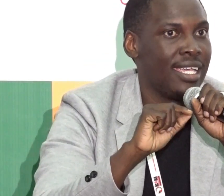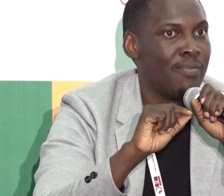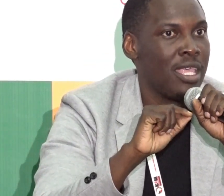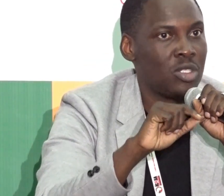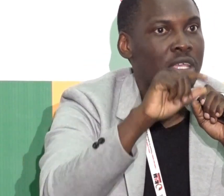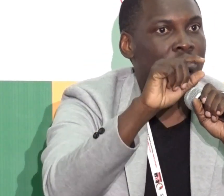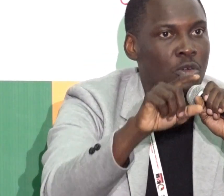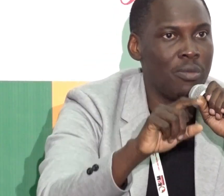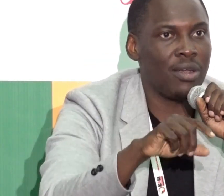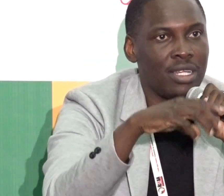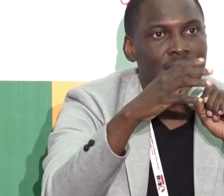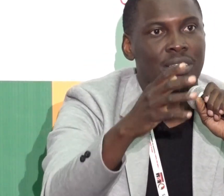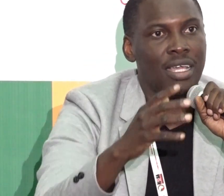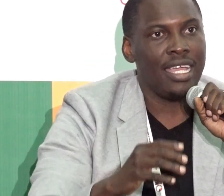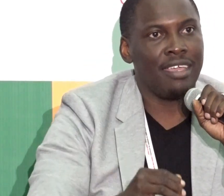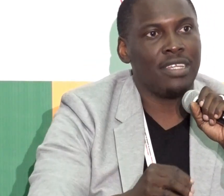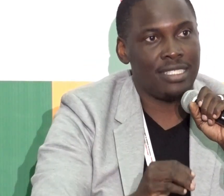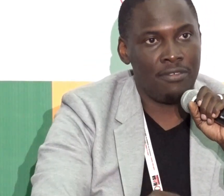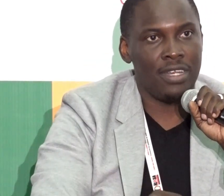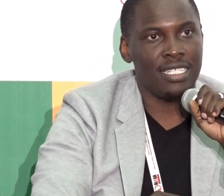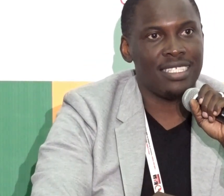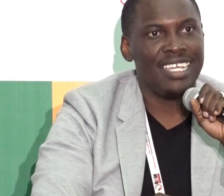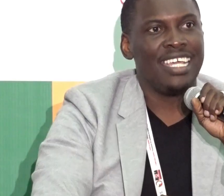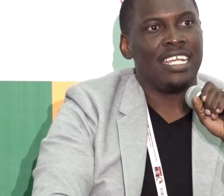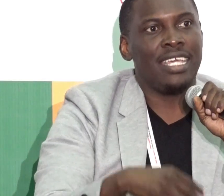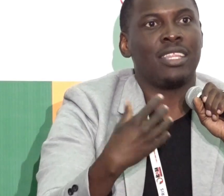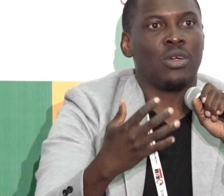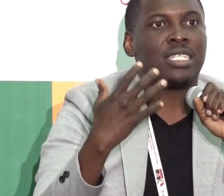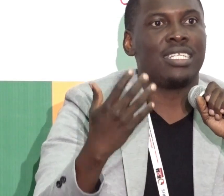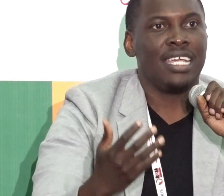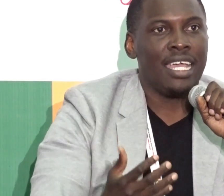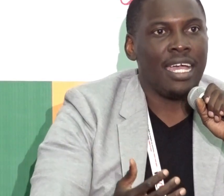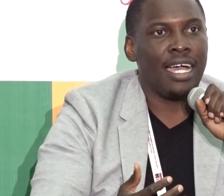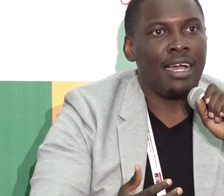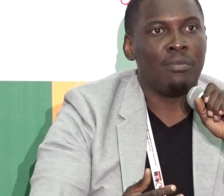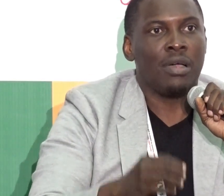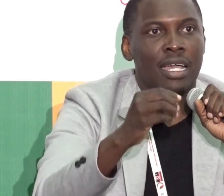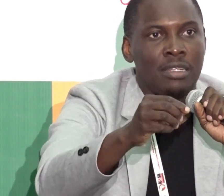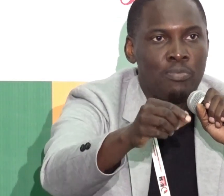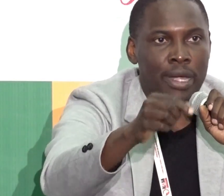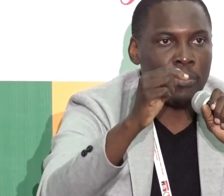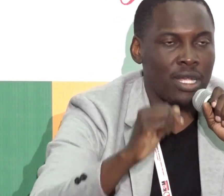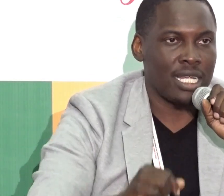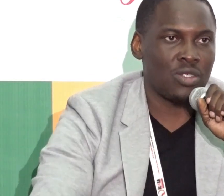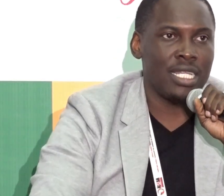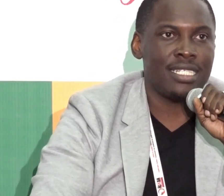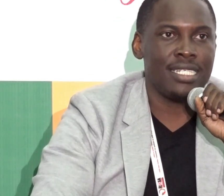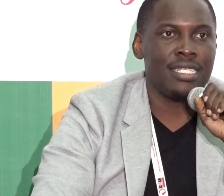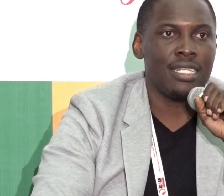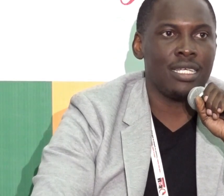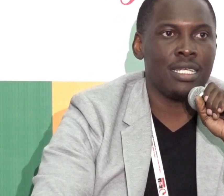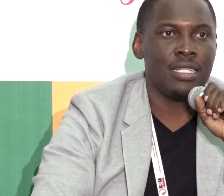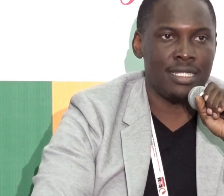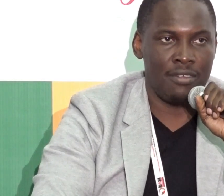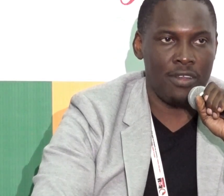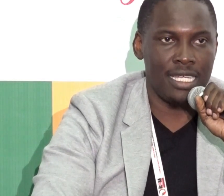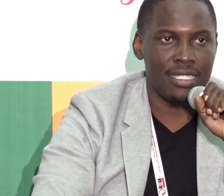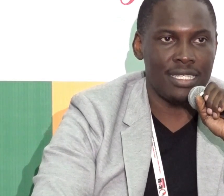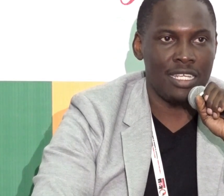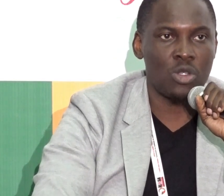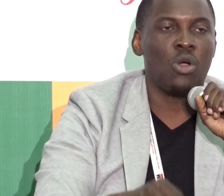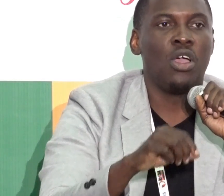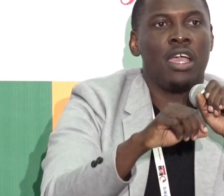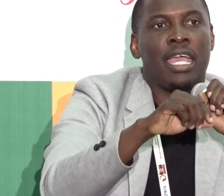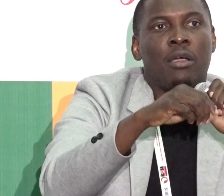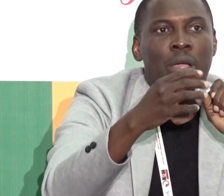STI. So if a woman was having syphilis, they thought PrEP was actually treating the